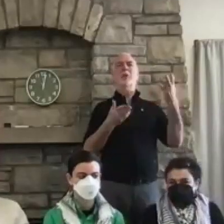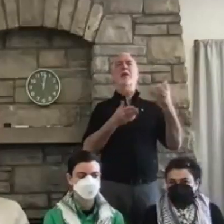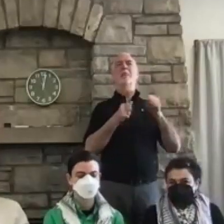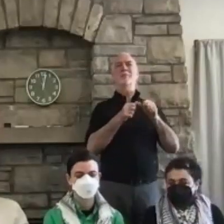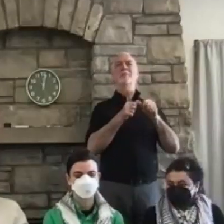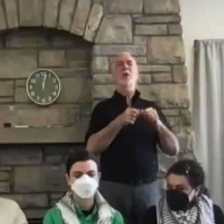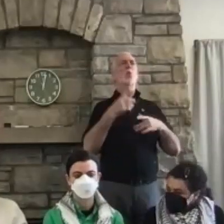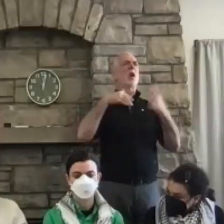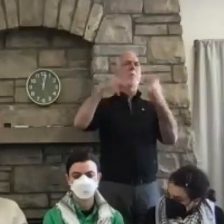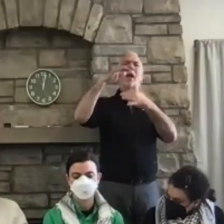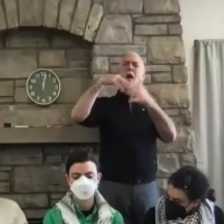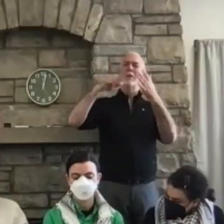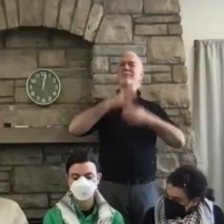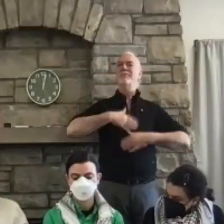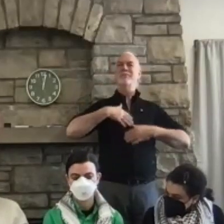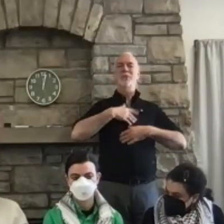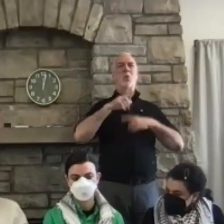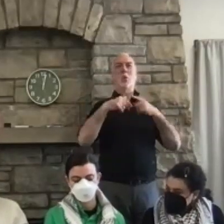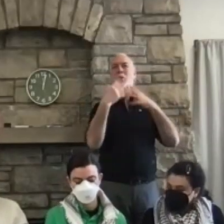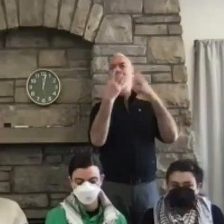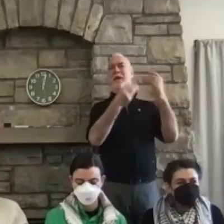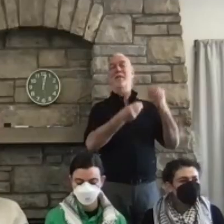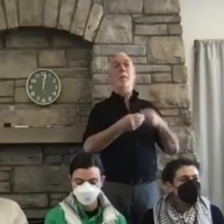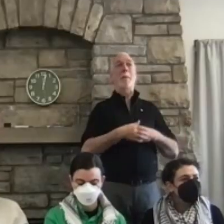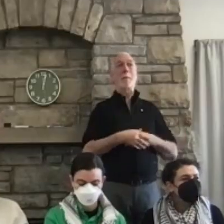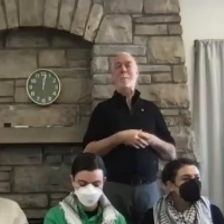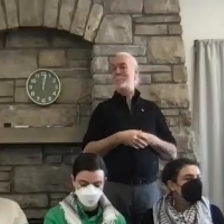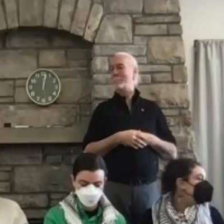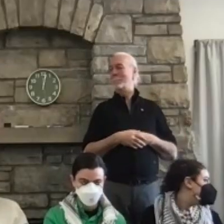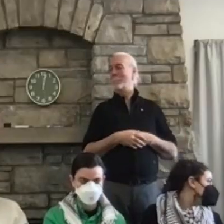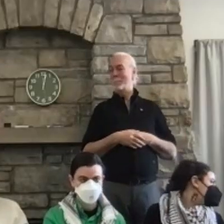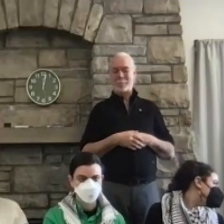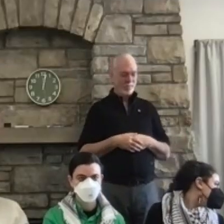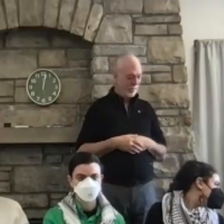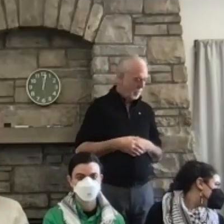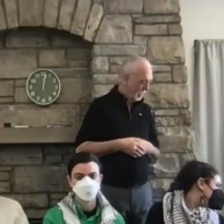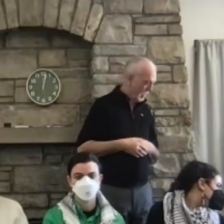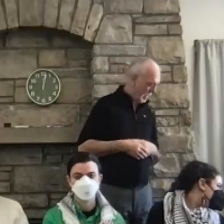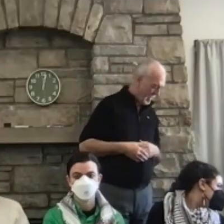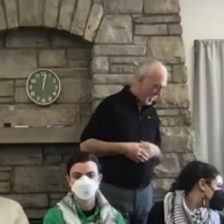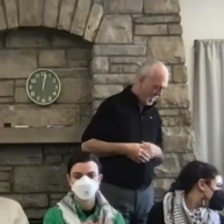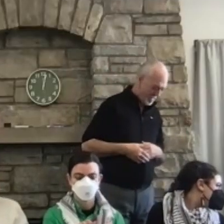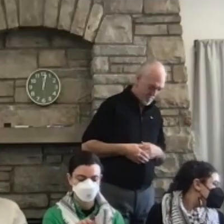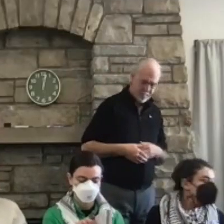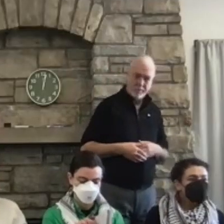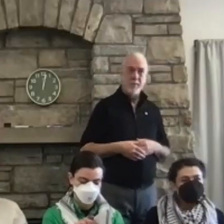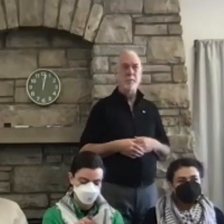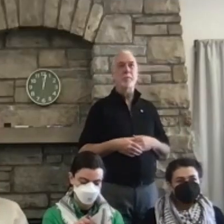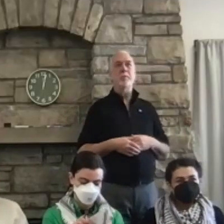We can mingle and make our way out, but if you want to come, I don't know how far I can take the mic. No.